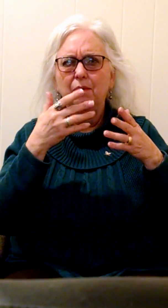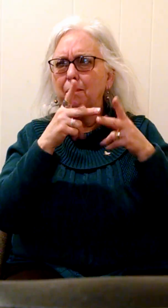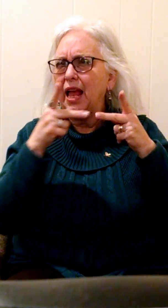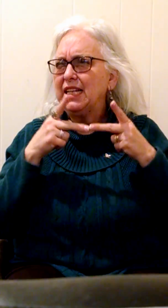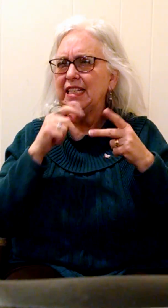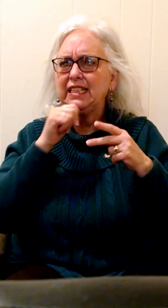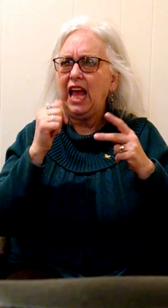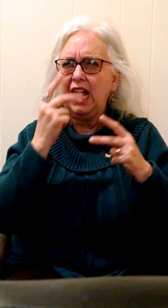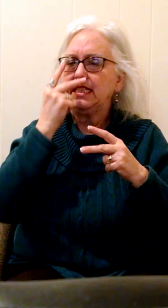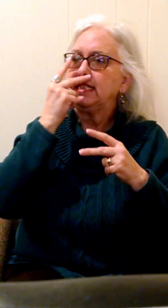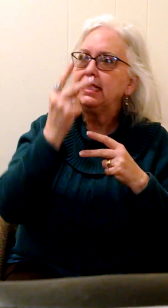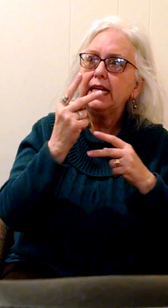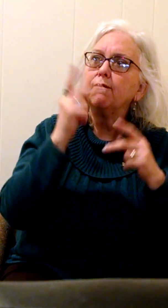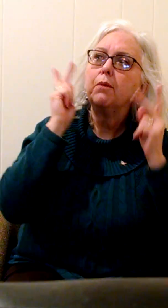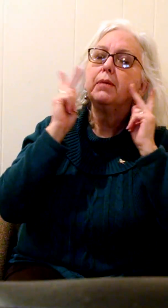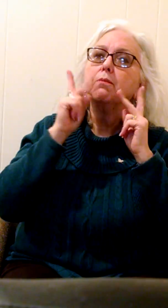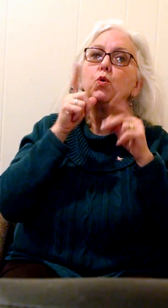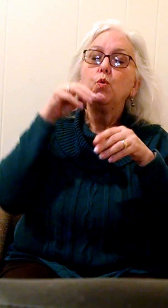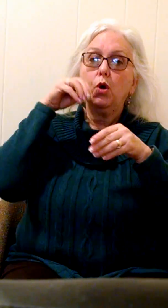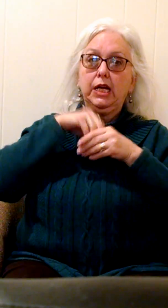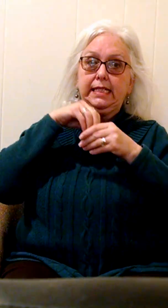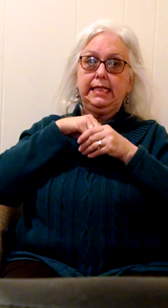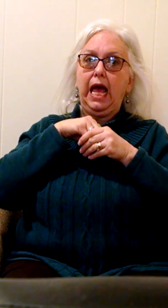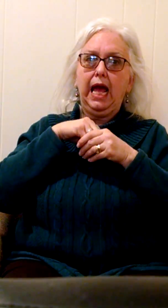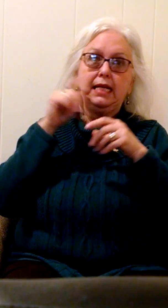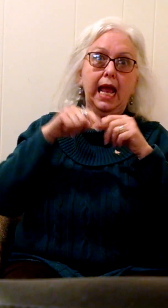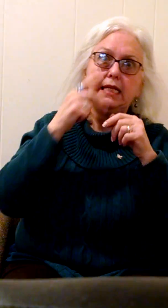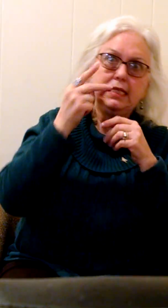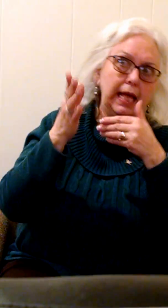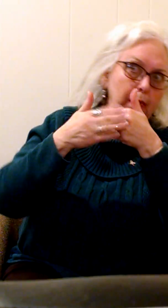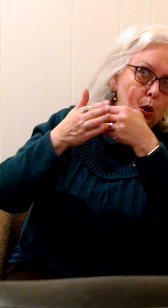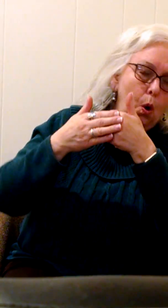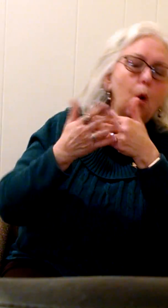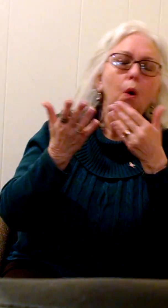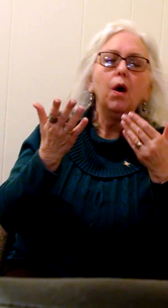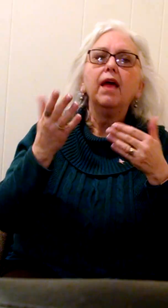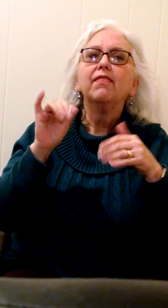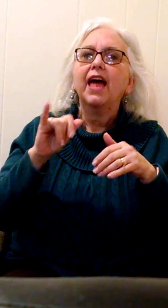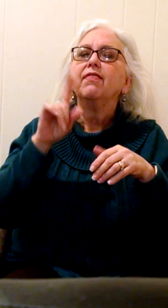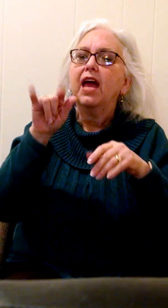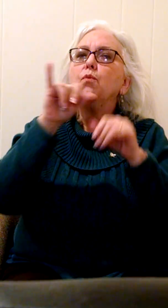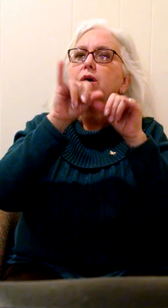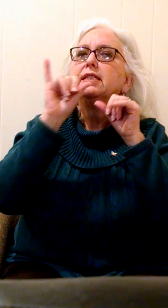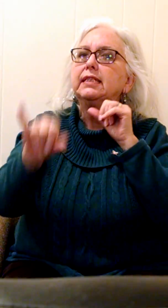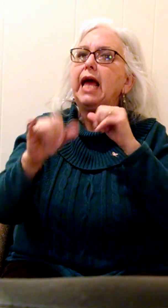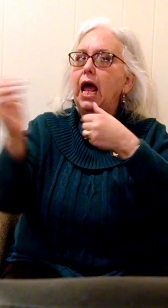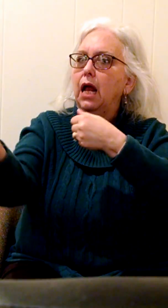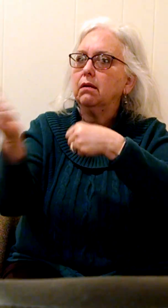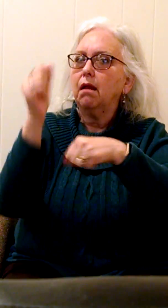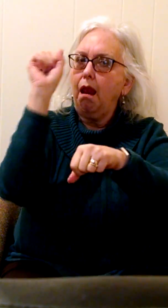not visible to those in attendance. Doors will remain locked from the